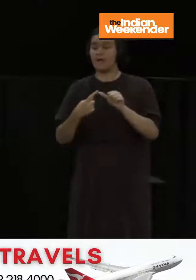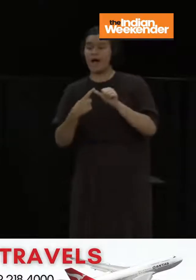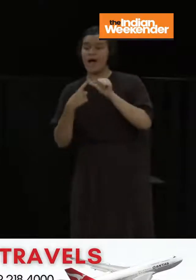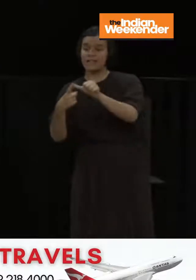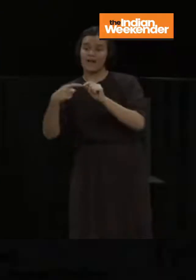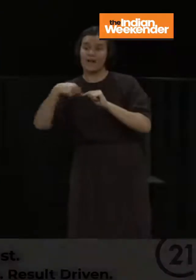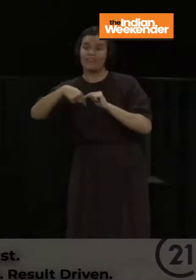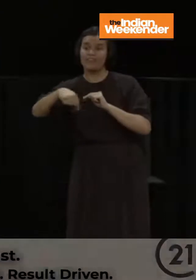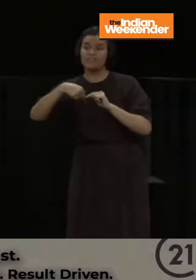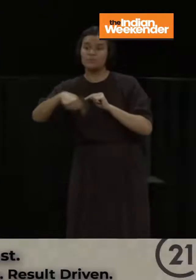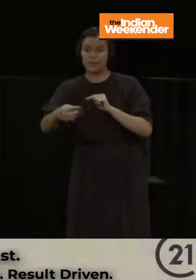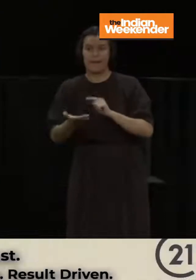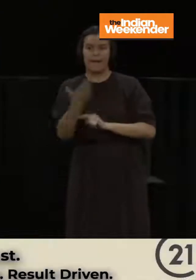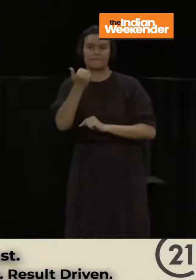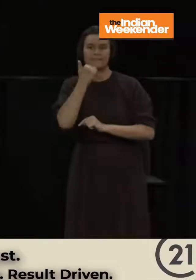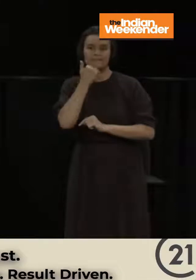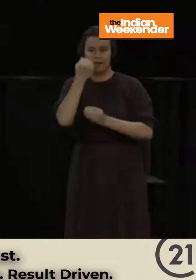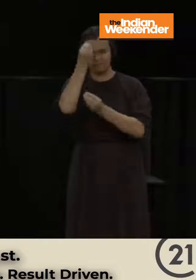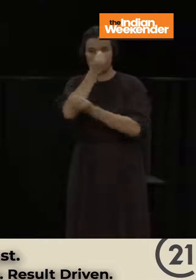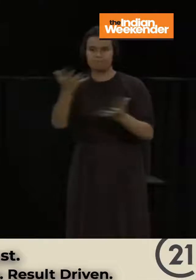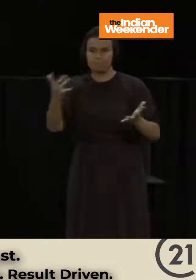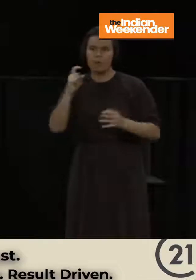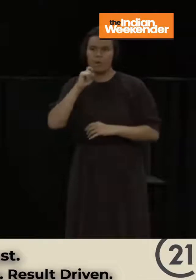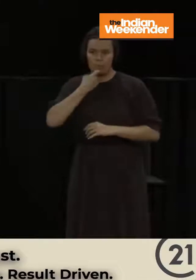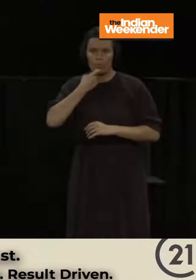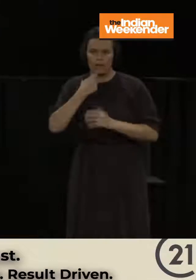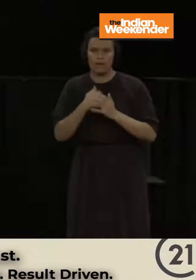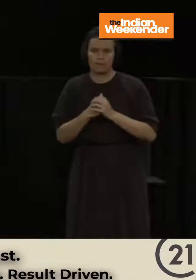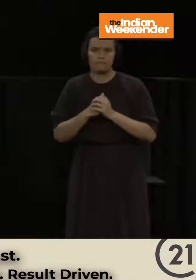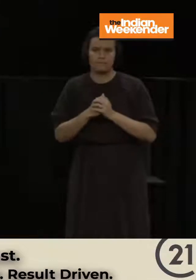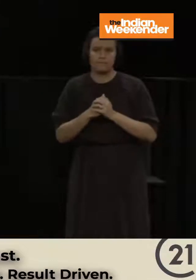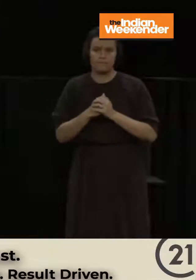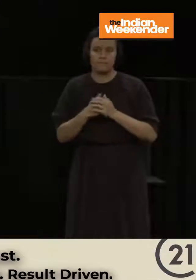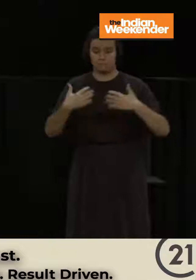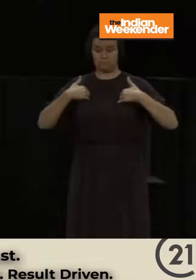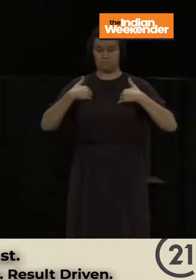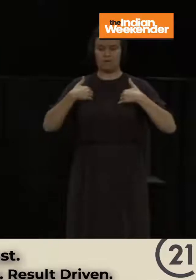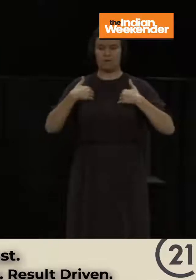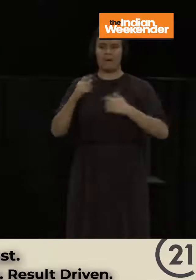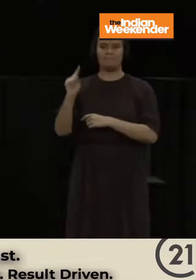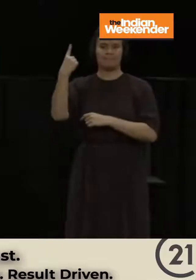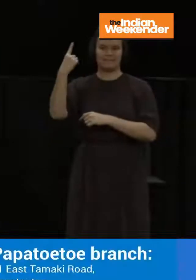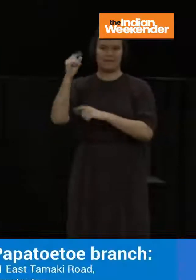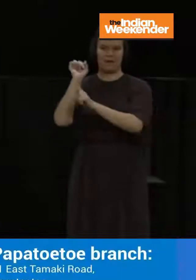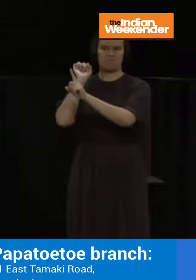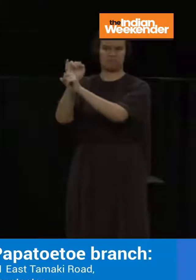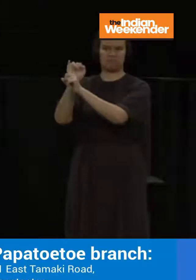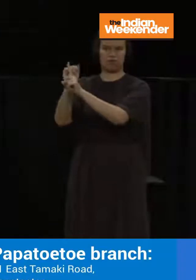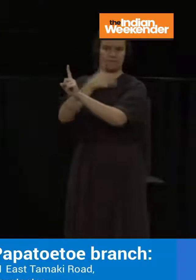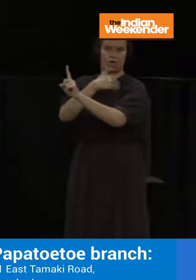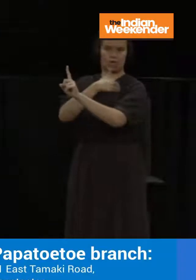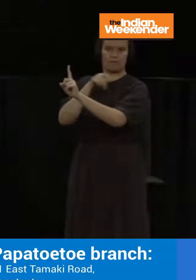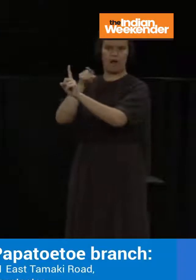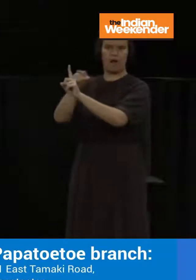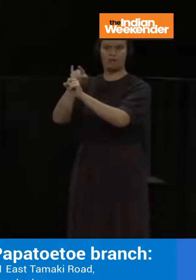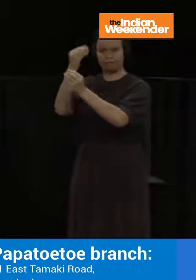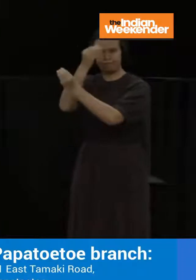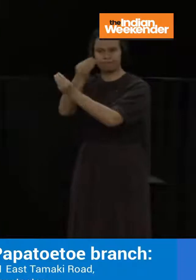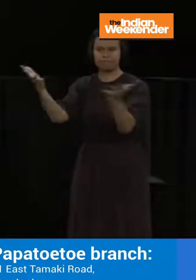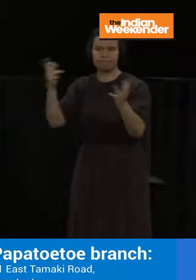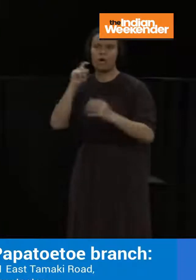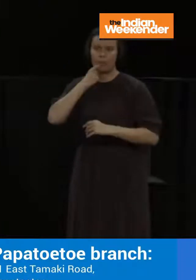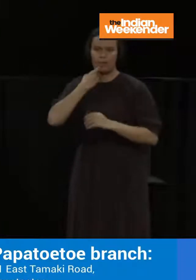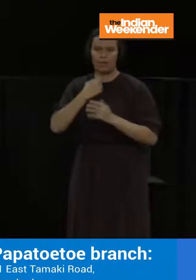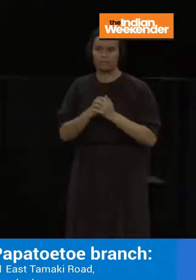on this week. I don't have an announcement for you today, but I know that the ministers whose area that is will be making comment this week on that matter. don't be a gap,